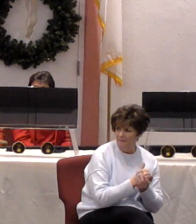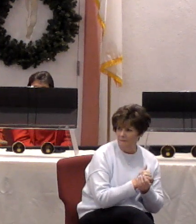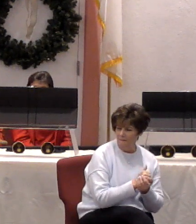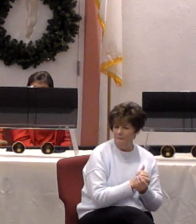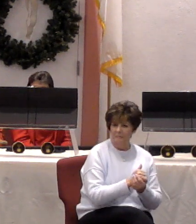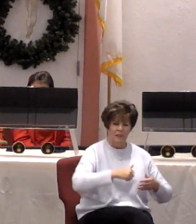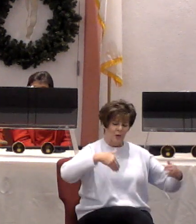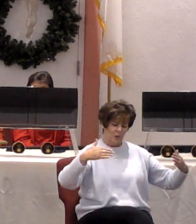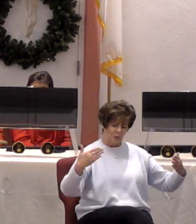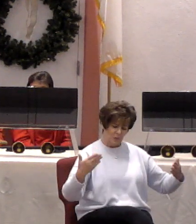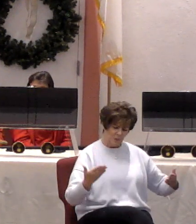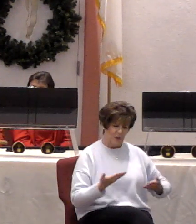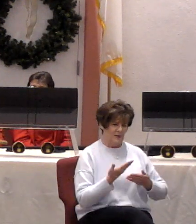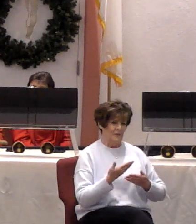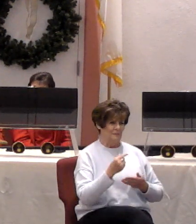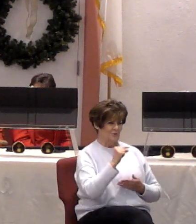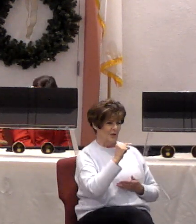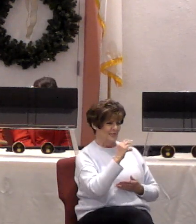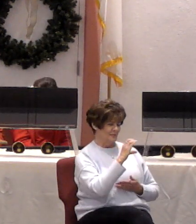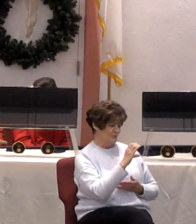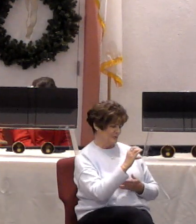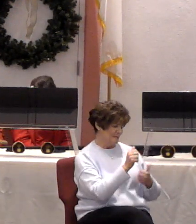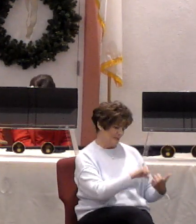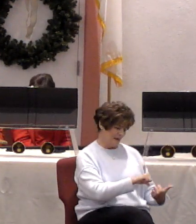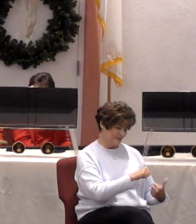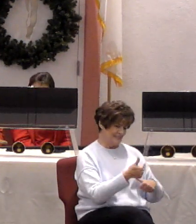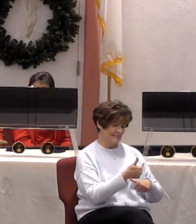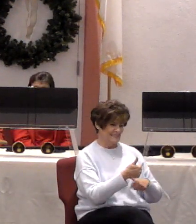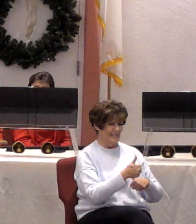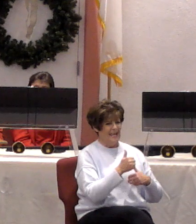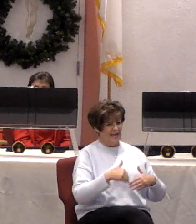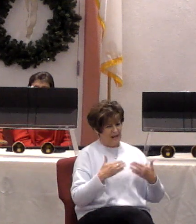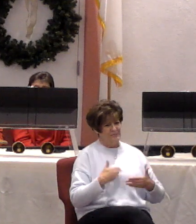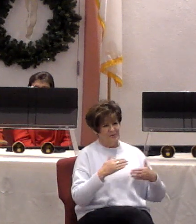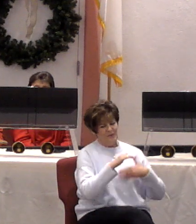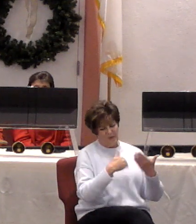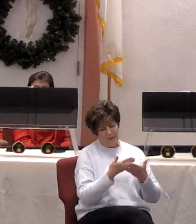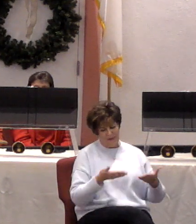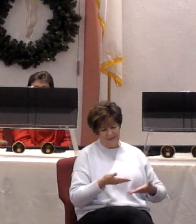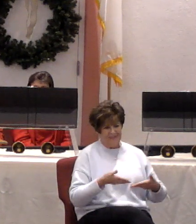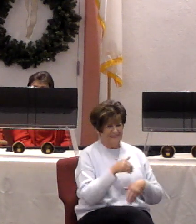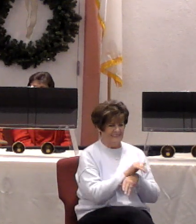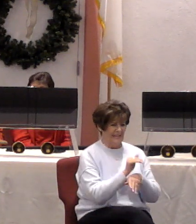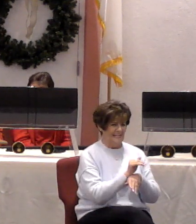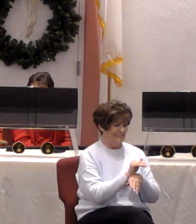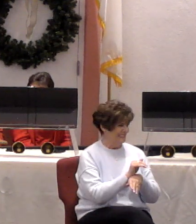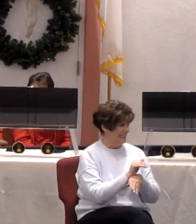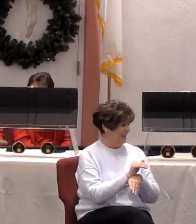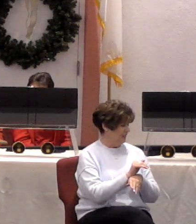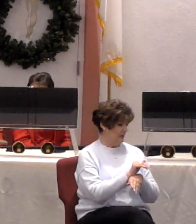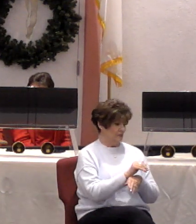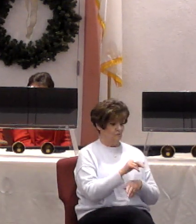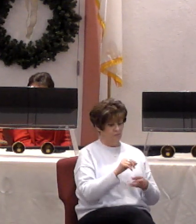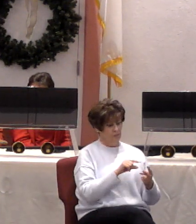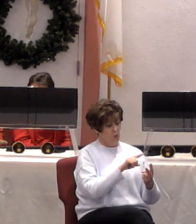Well, welcome to Grand Community Baptist Church. We are glad that you are all here tonight. I'm just going to give a word or two of announcements. First